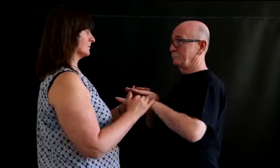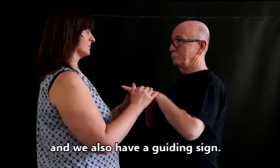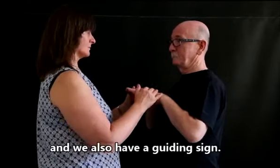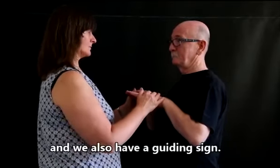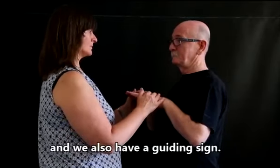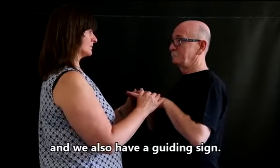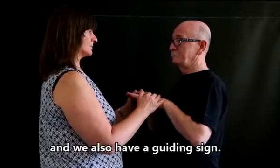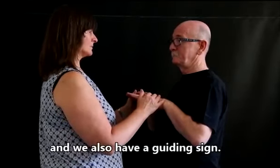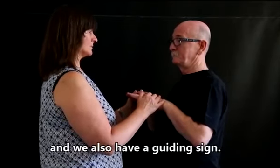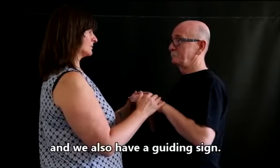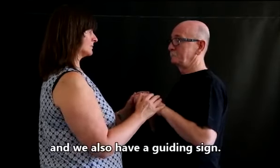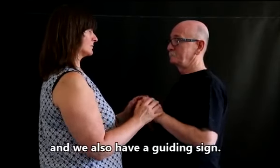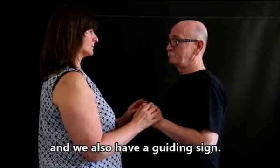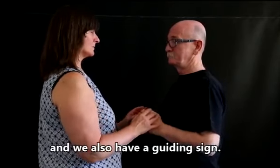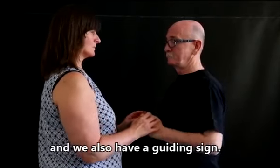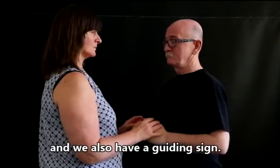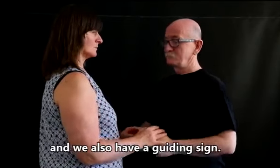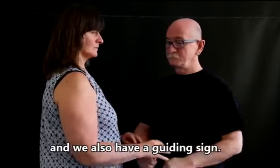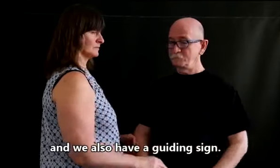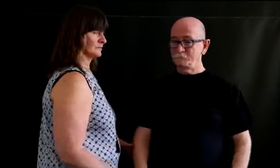and we also have a guiding sign.